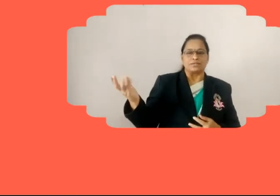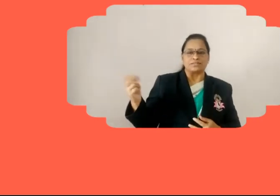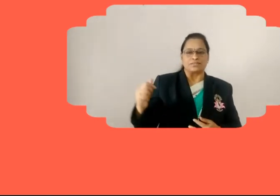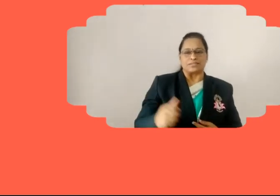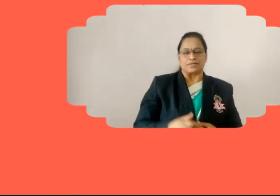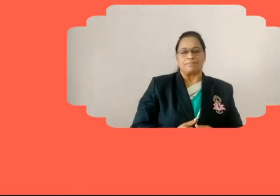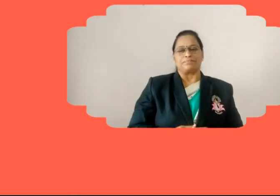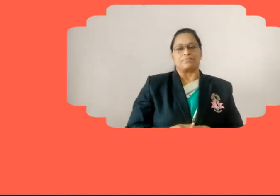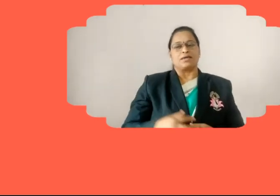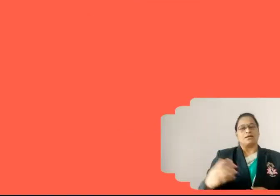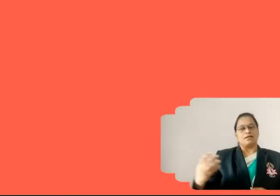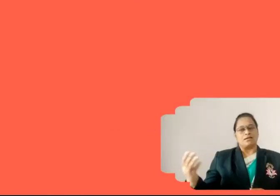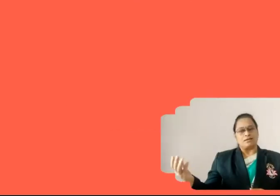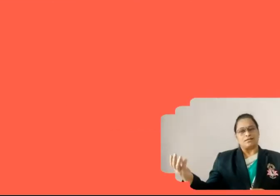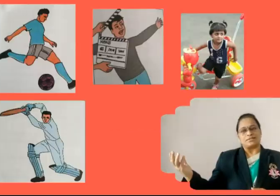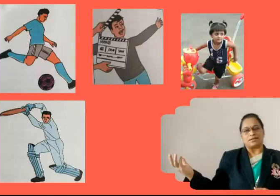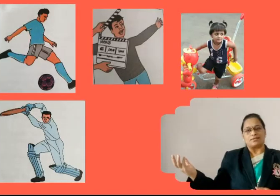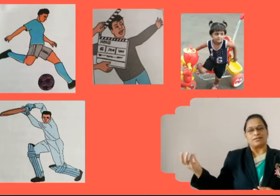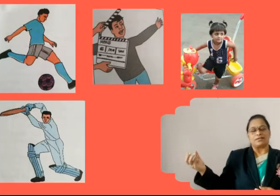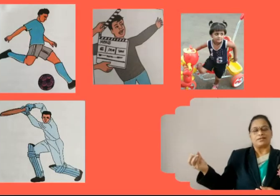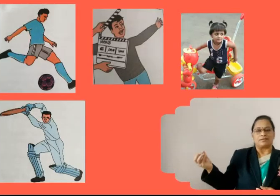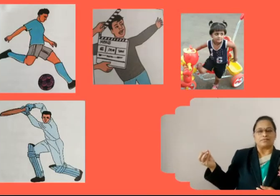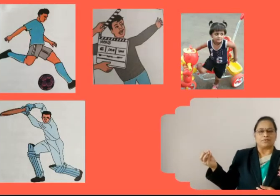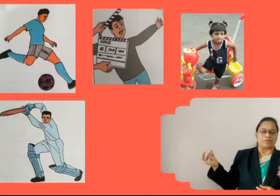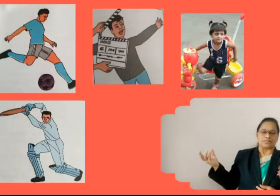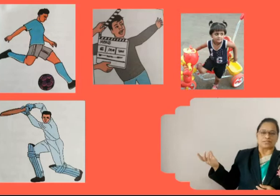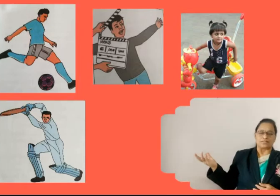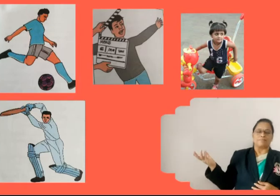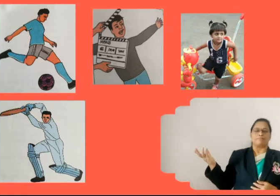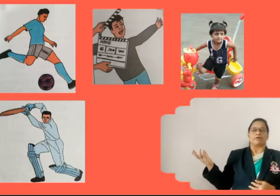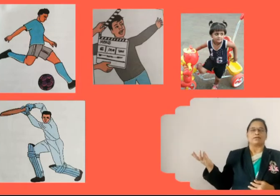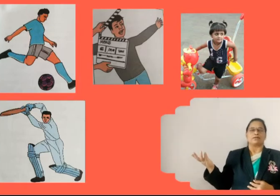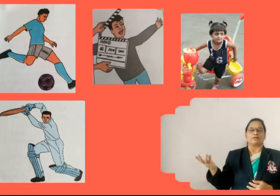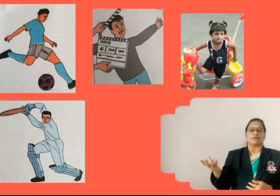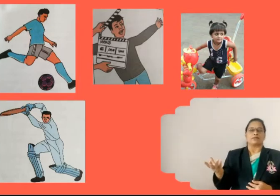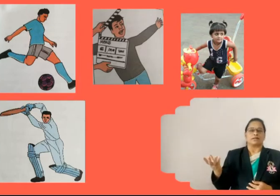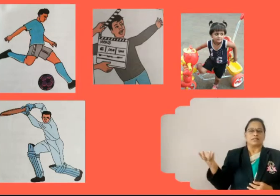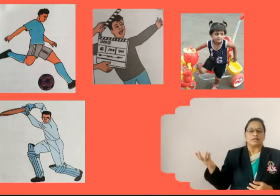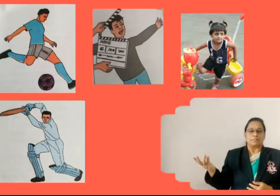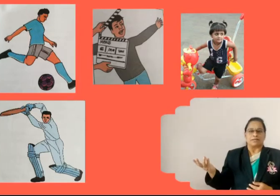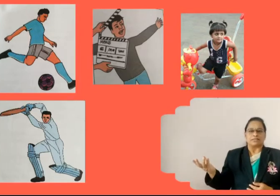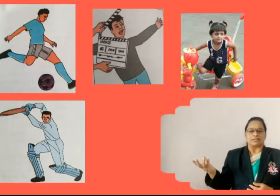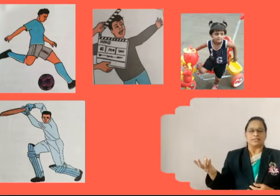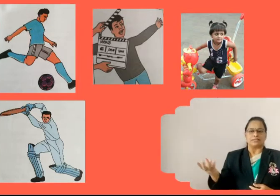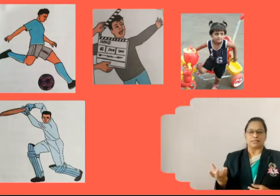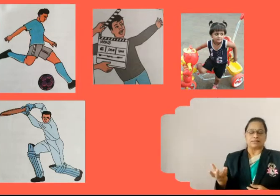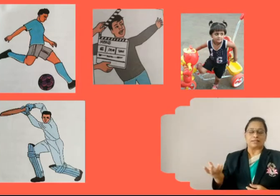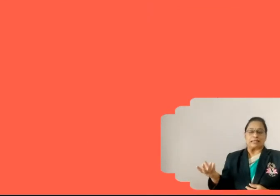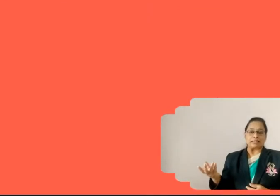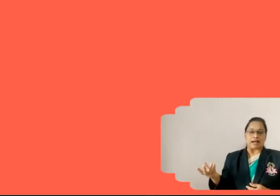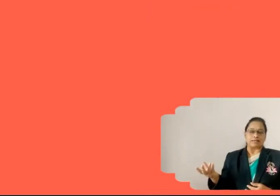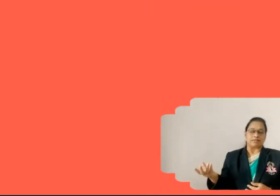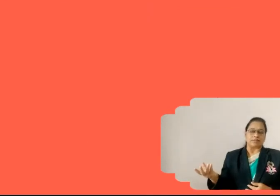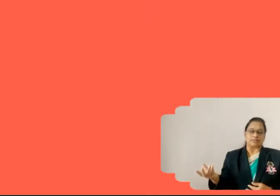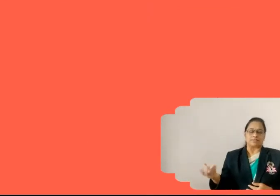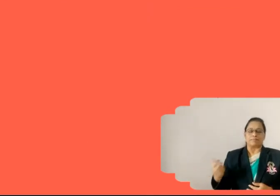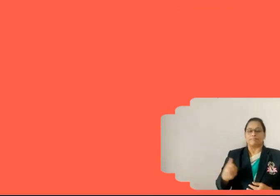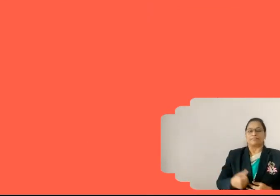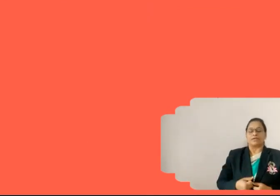pictures here. These are the very few pictures, but they represent the daily activities